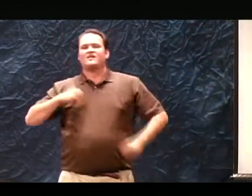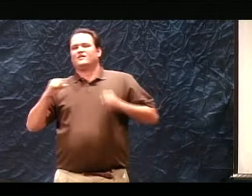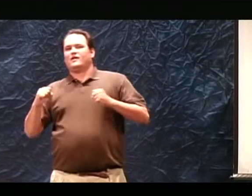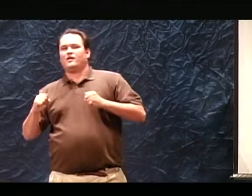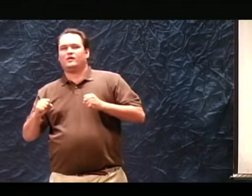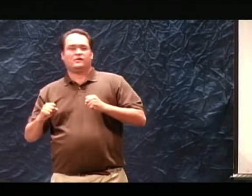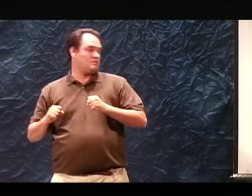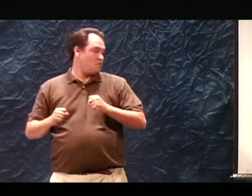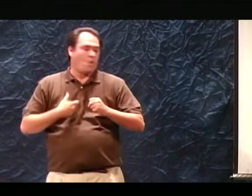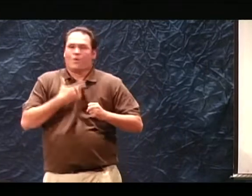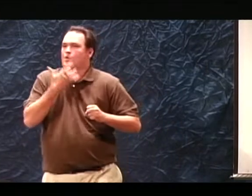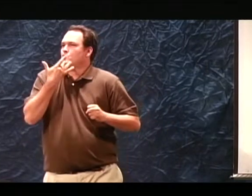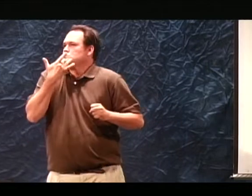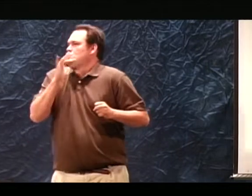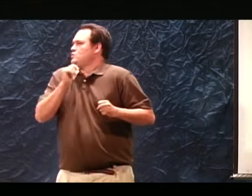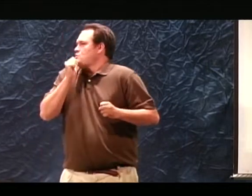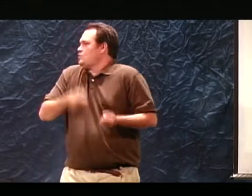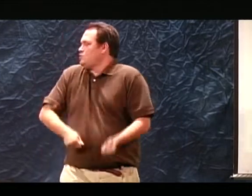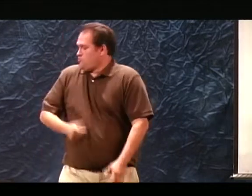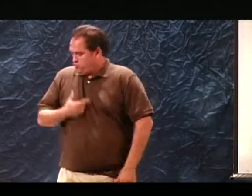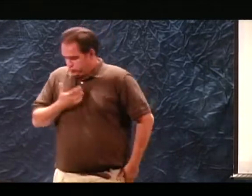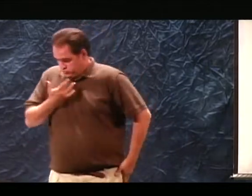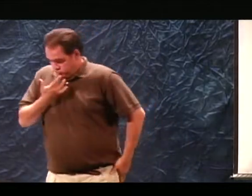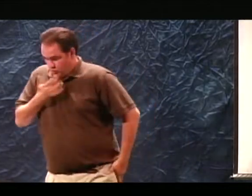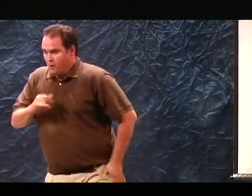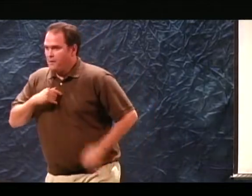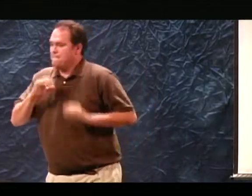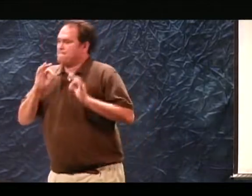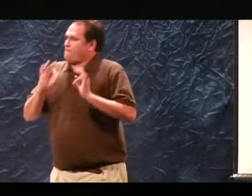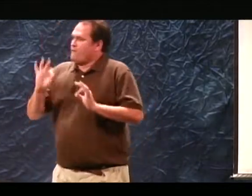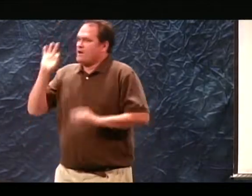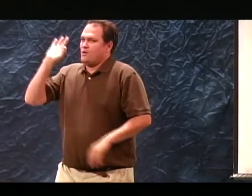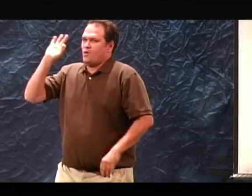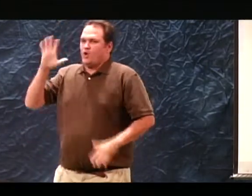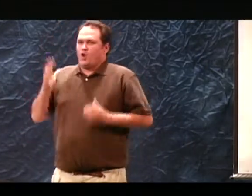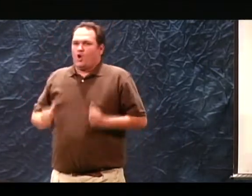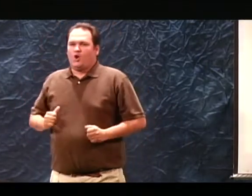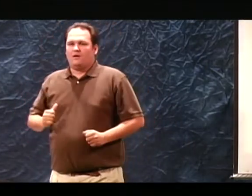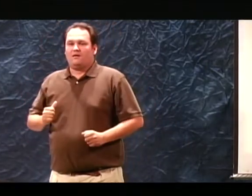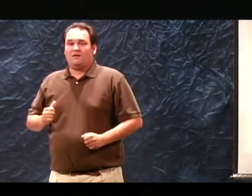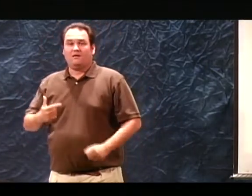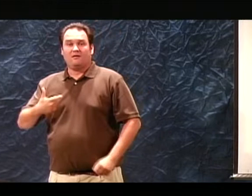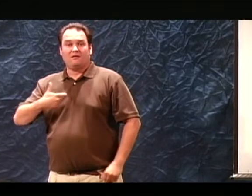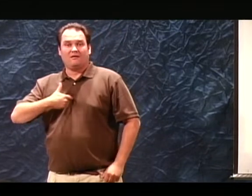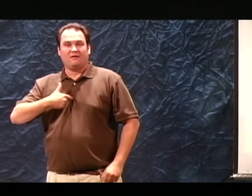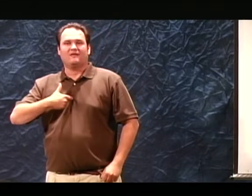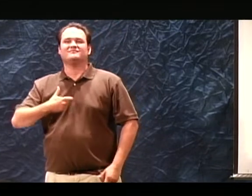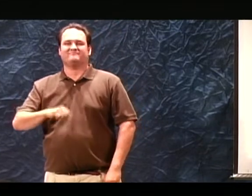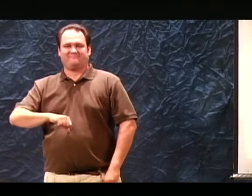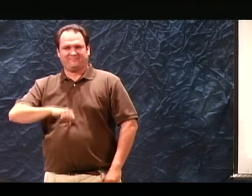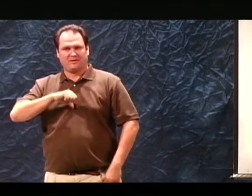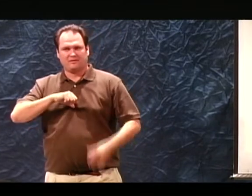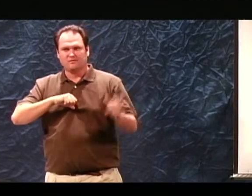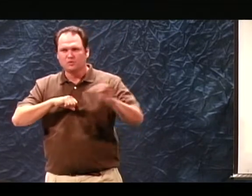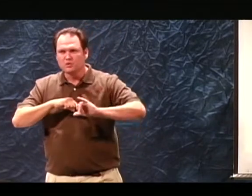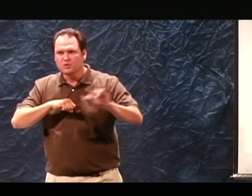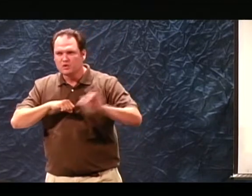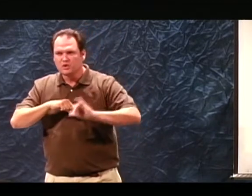imagine a preacher who thinks that he's much better than the janitors thanks god that he wasn't a